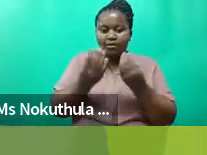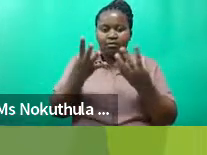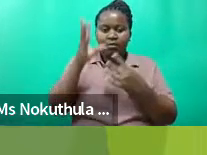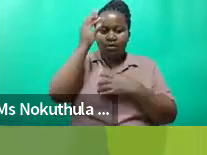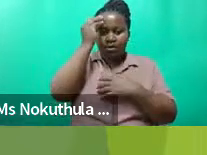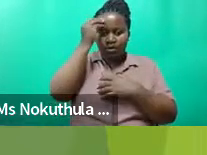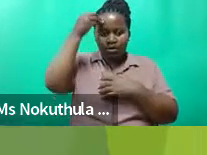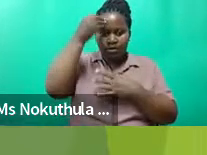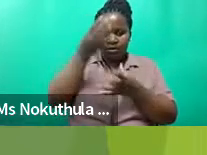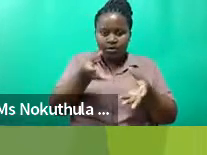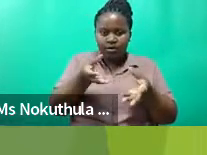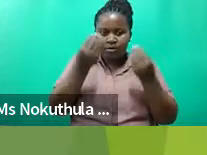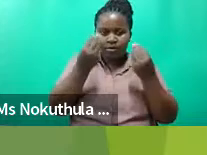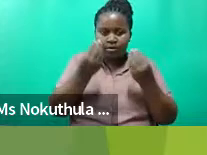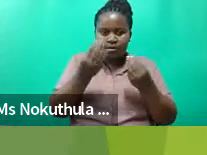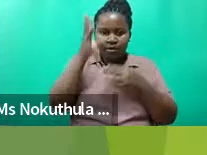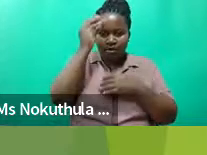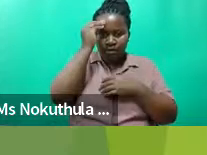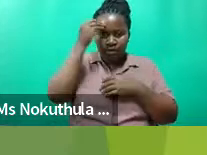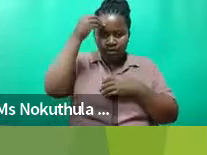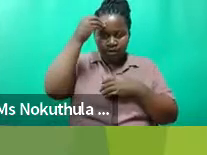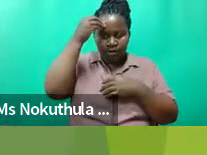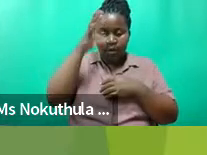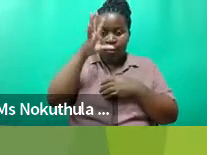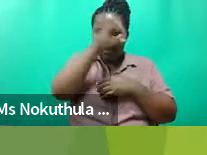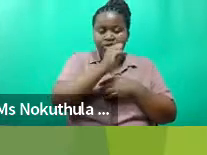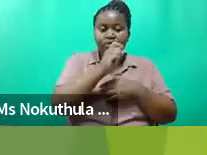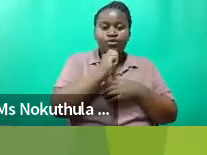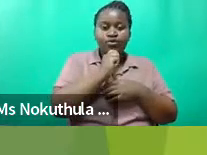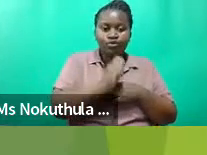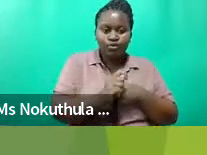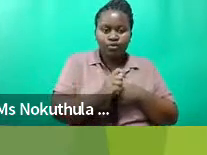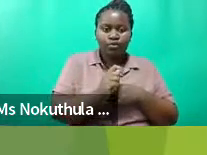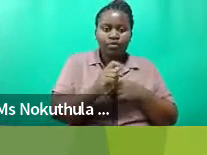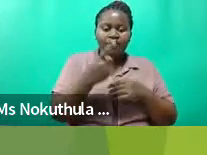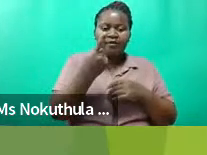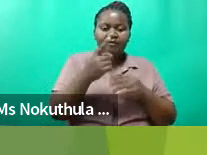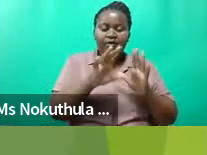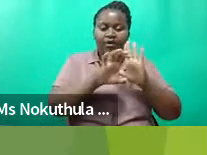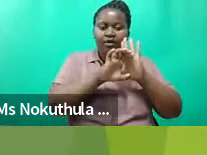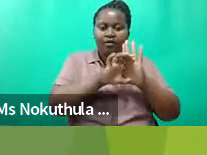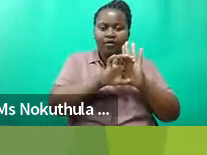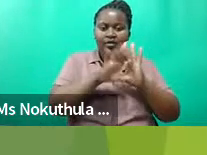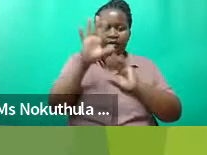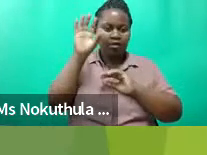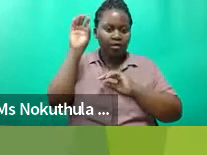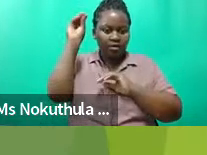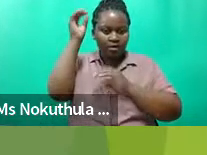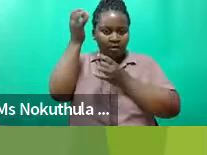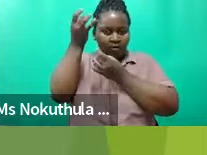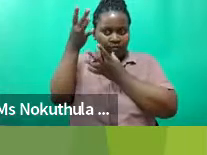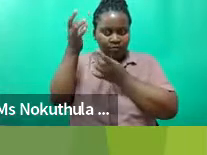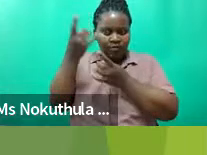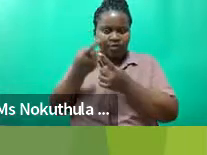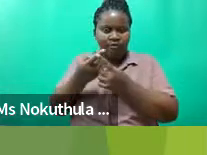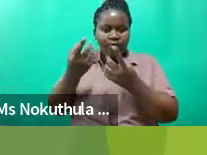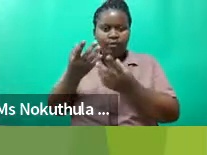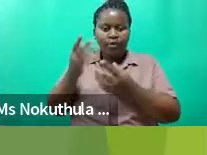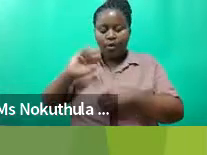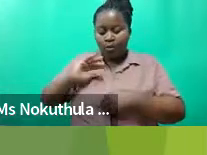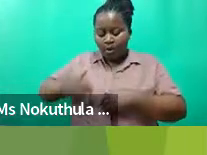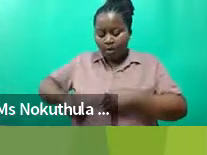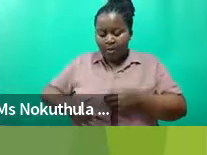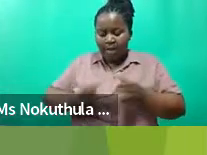out whether the assumptions are true or not by getting first-hand information from the women living with disabilities. So this